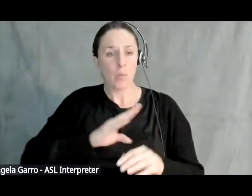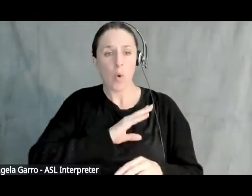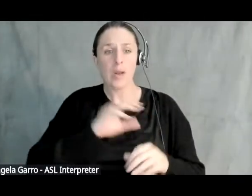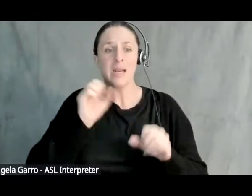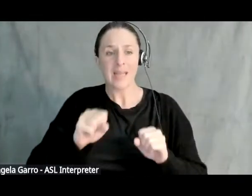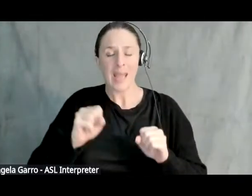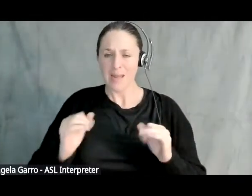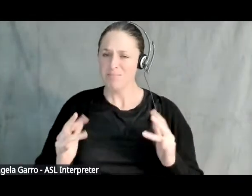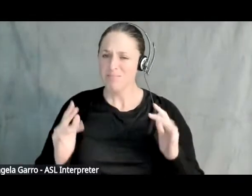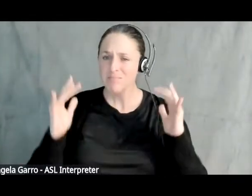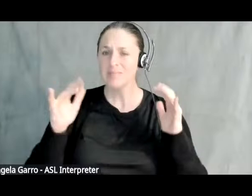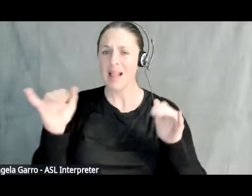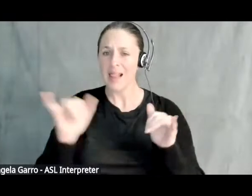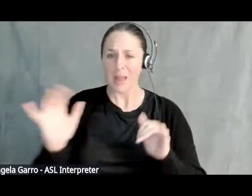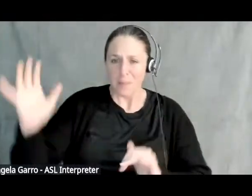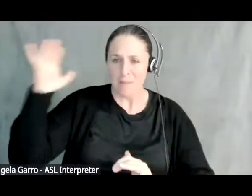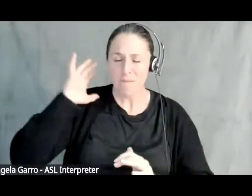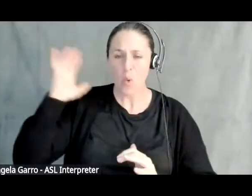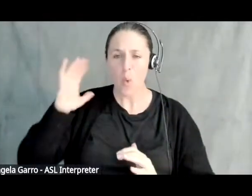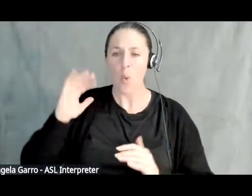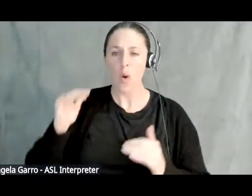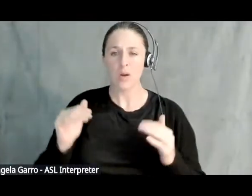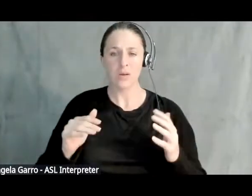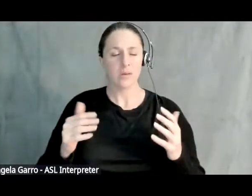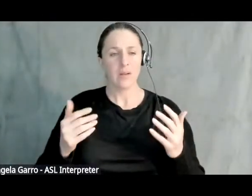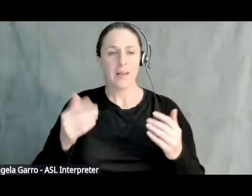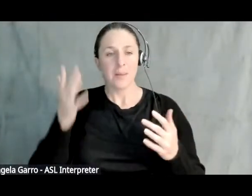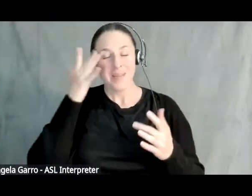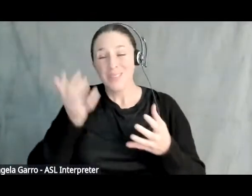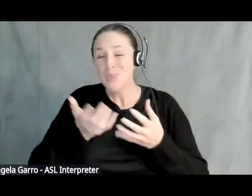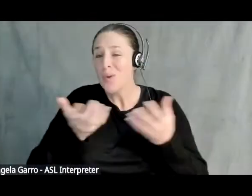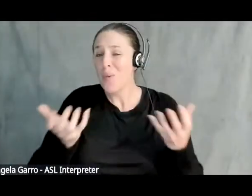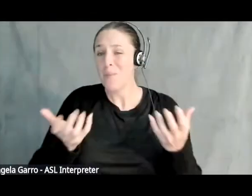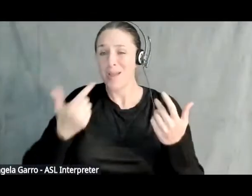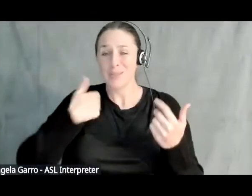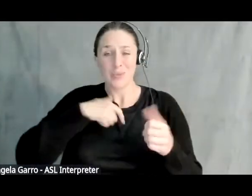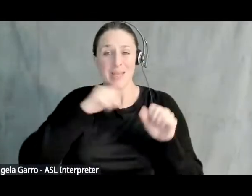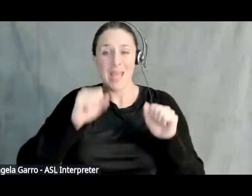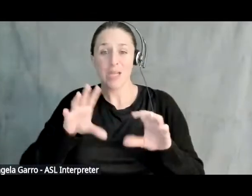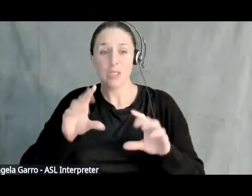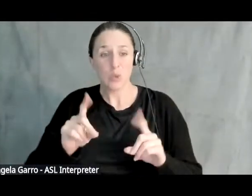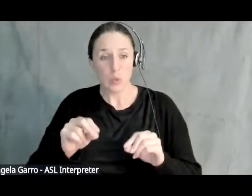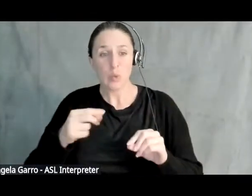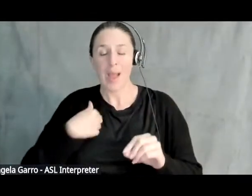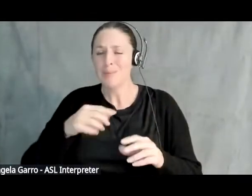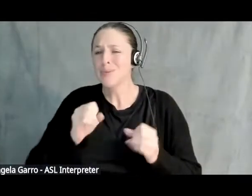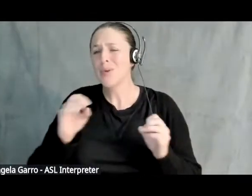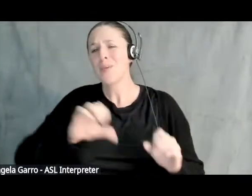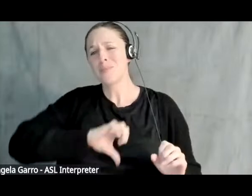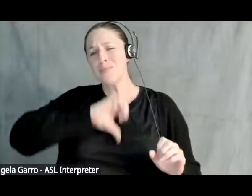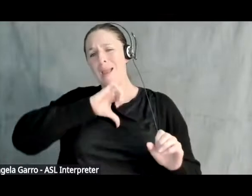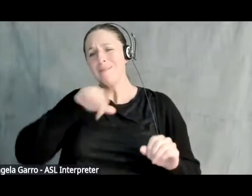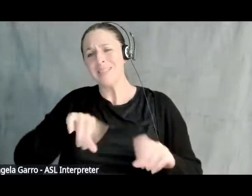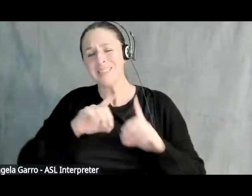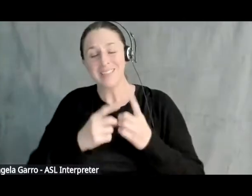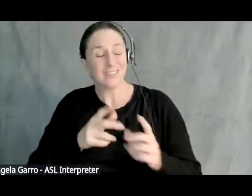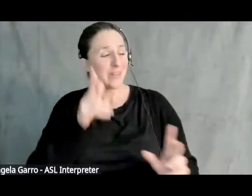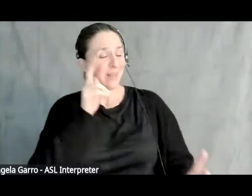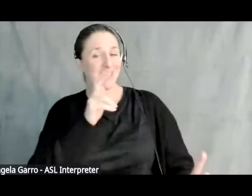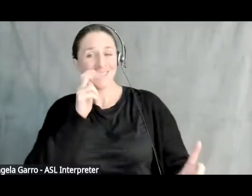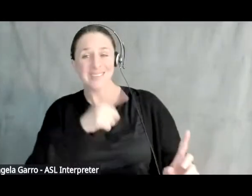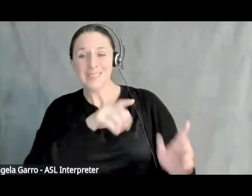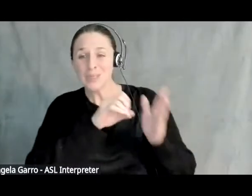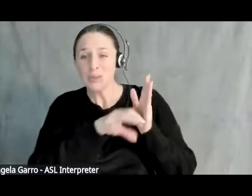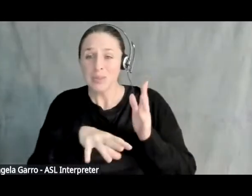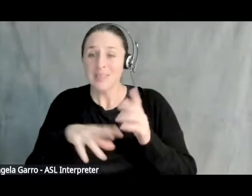was, because there's so much that we can do. I'm so proud of this district. Just listening to the students, listening